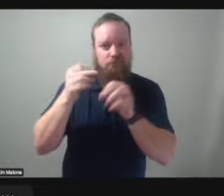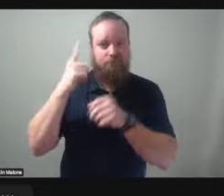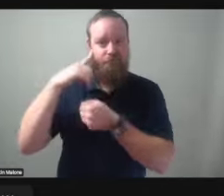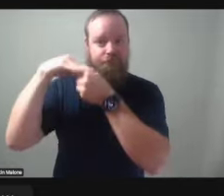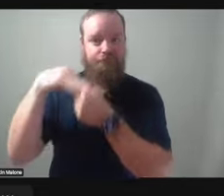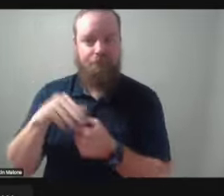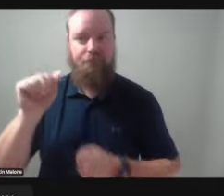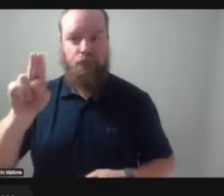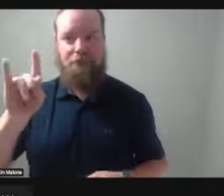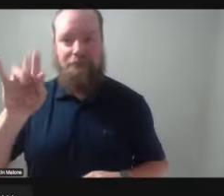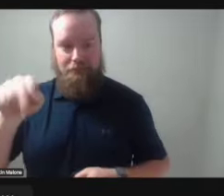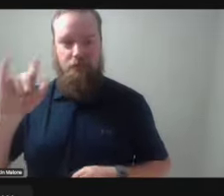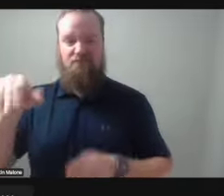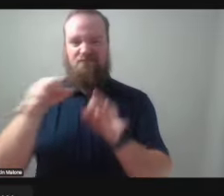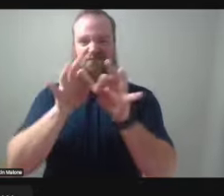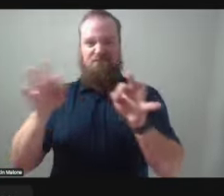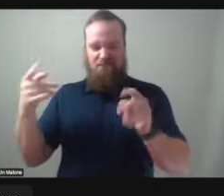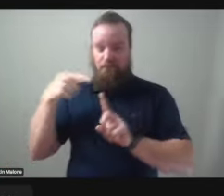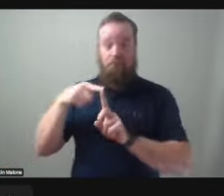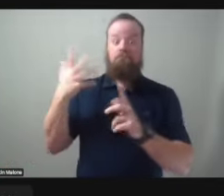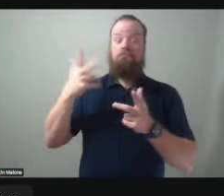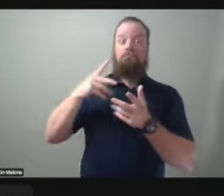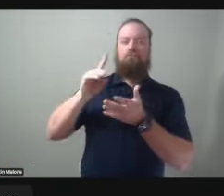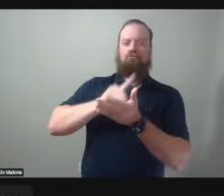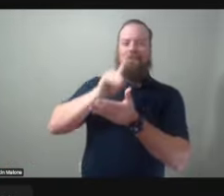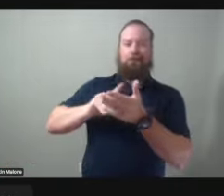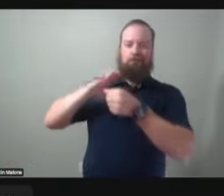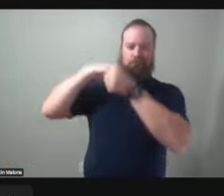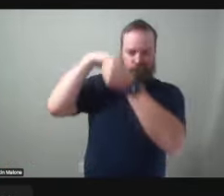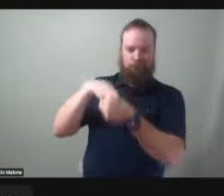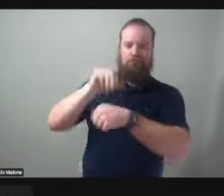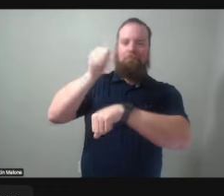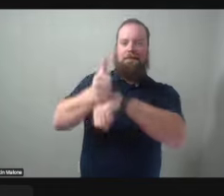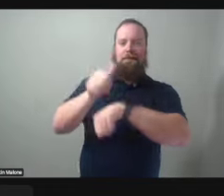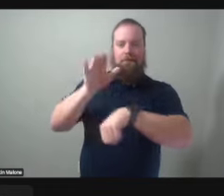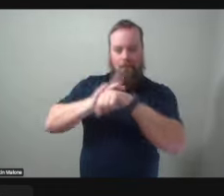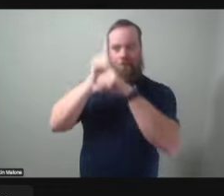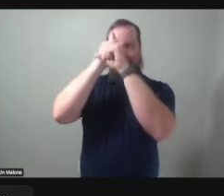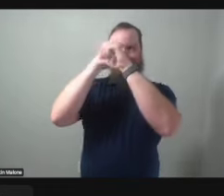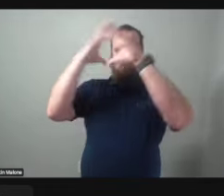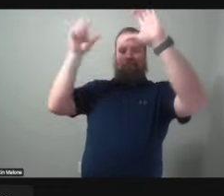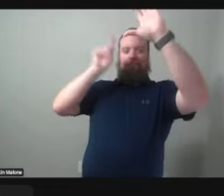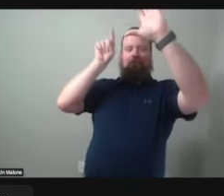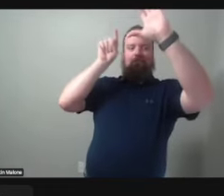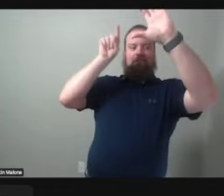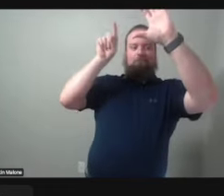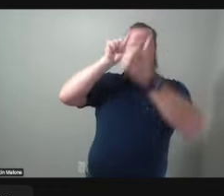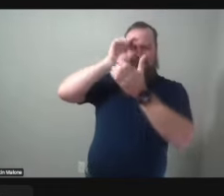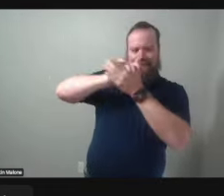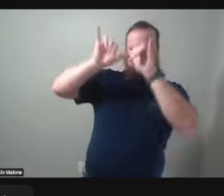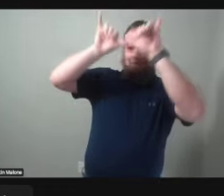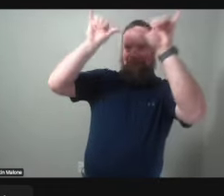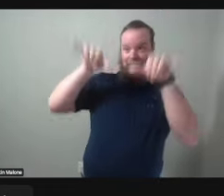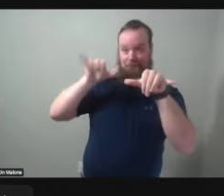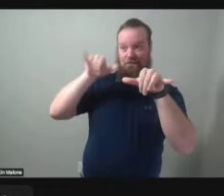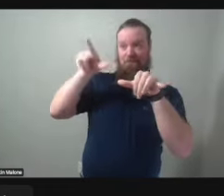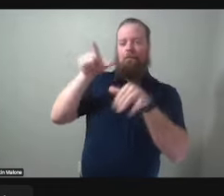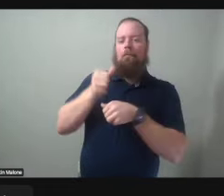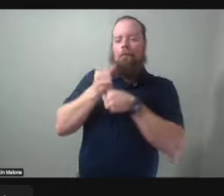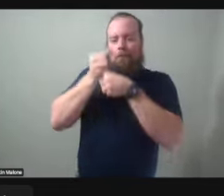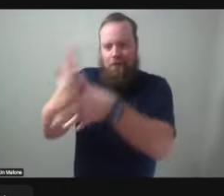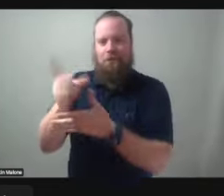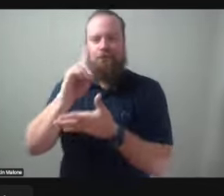And if you remember, I was just explaining how autism is oppression based on one's ability to hear, discrimination and oppression based on